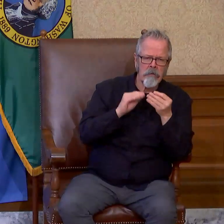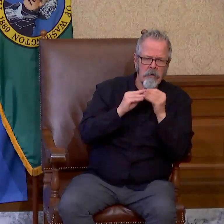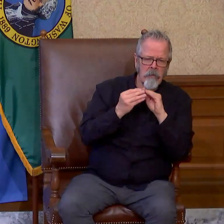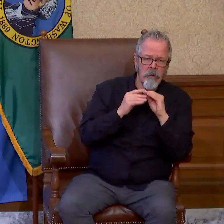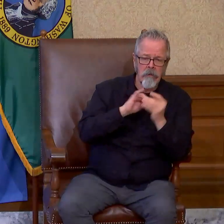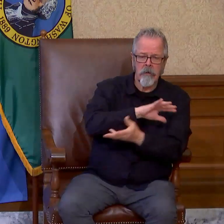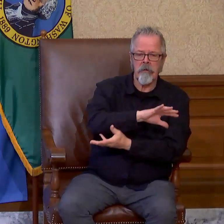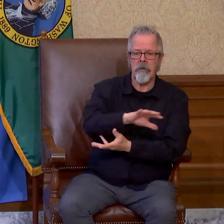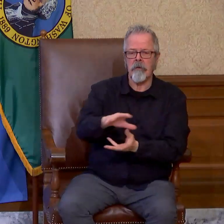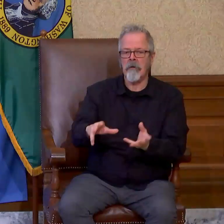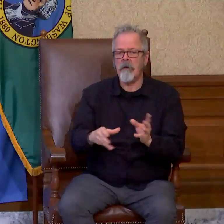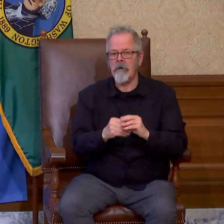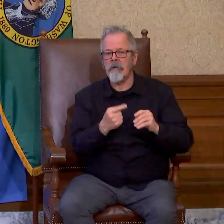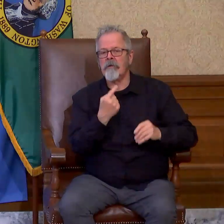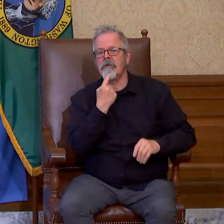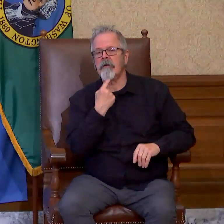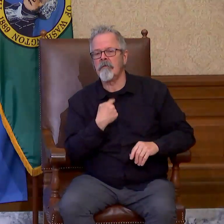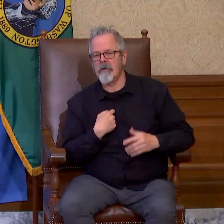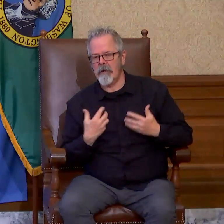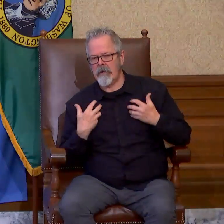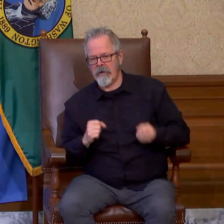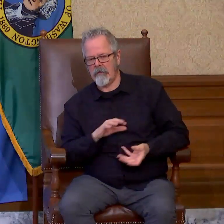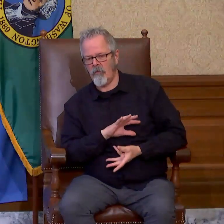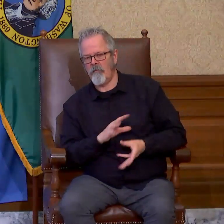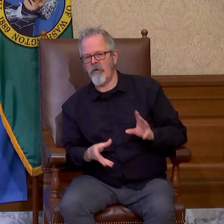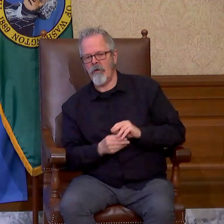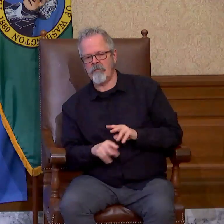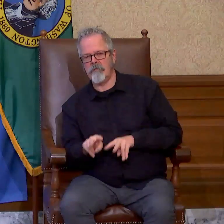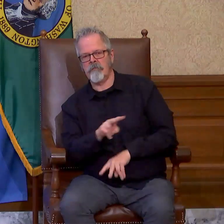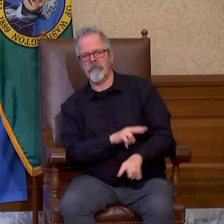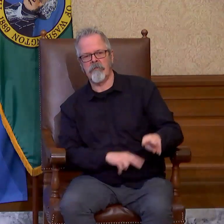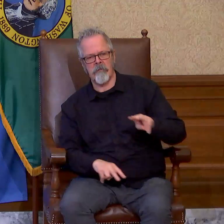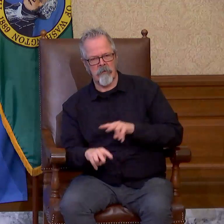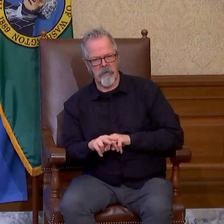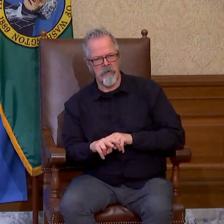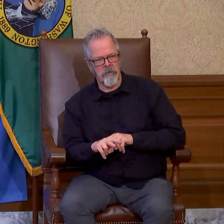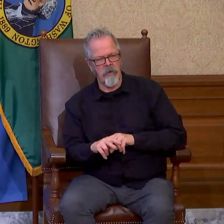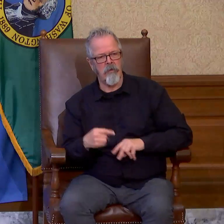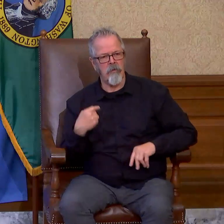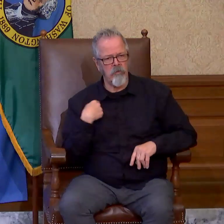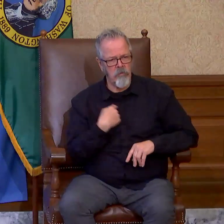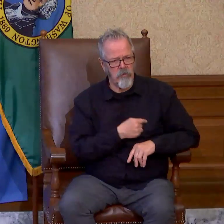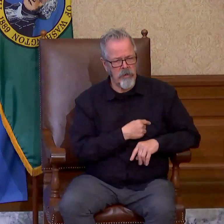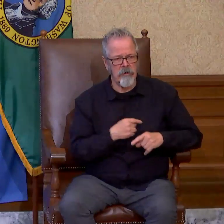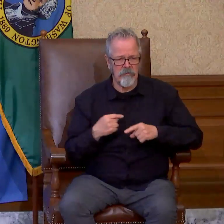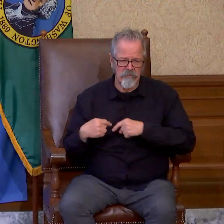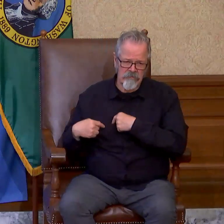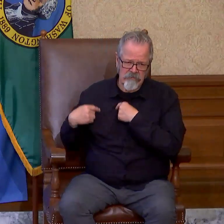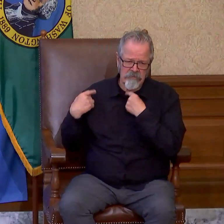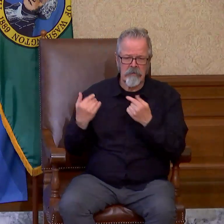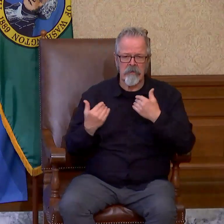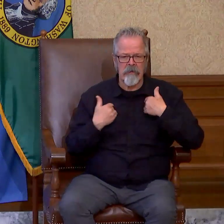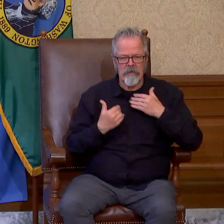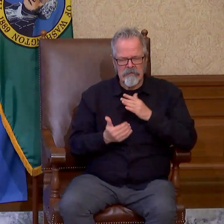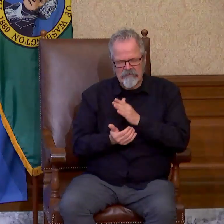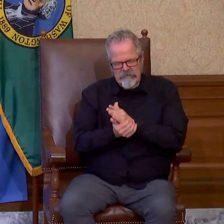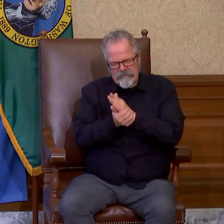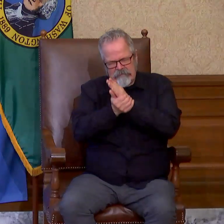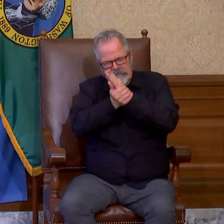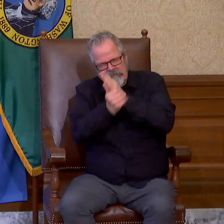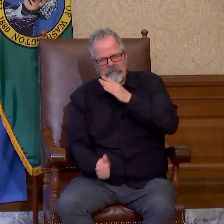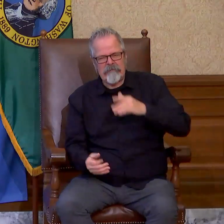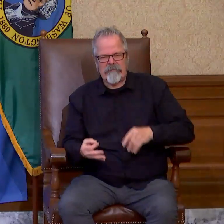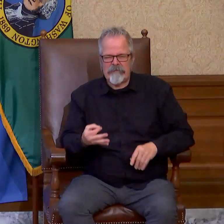have had really good epidemiologists working on this. We have some of the best in the world that are in Washington